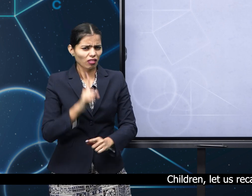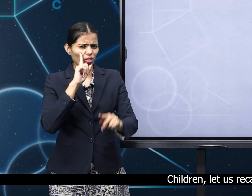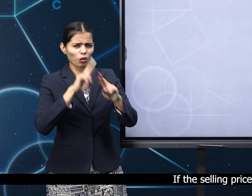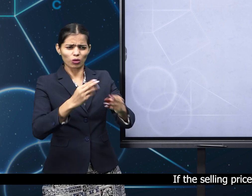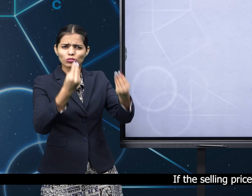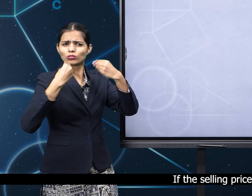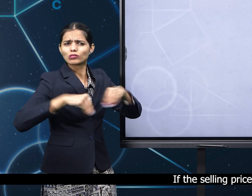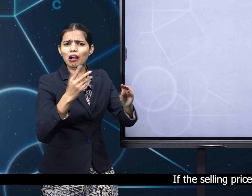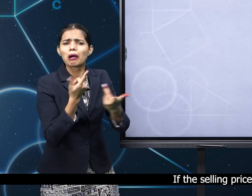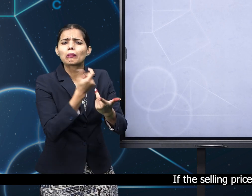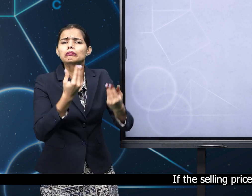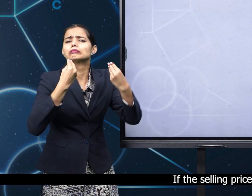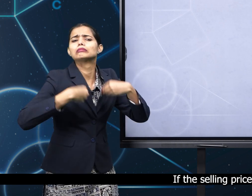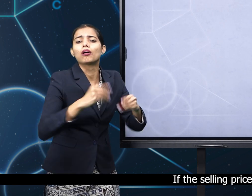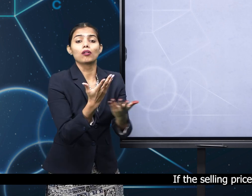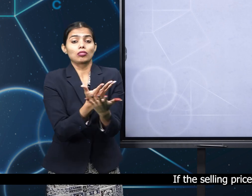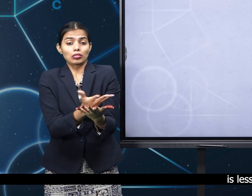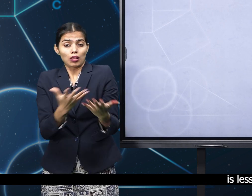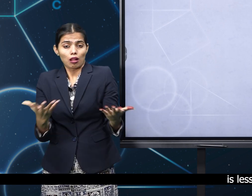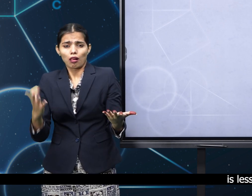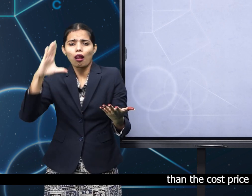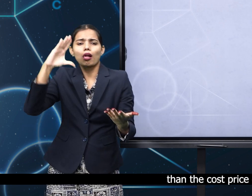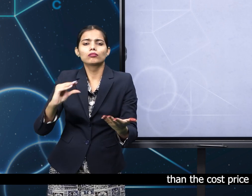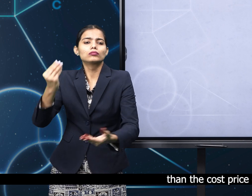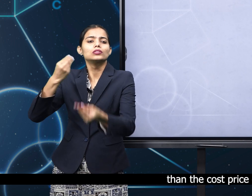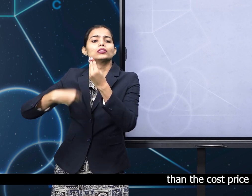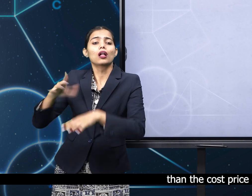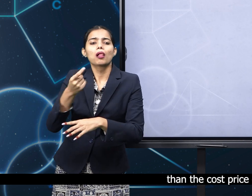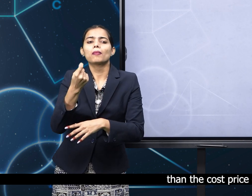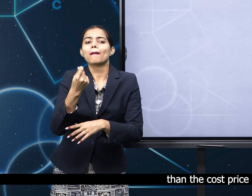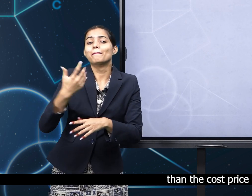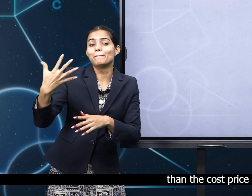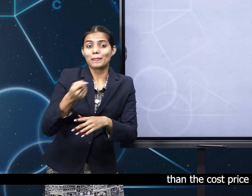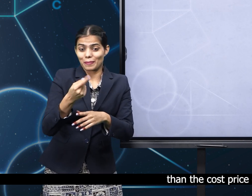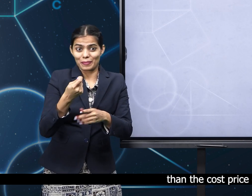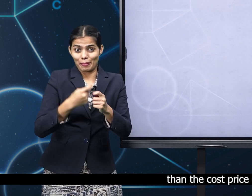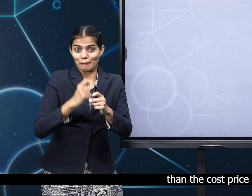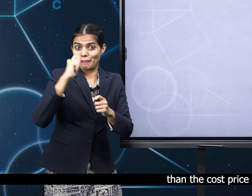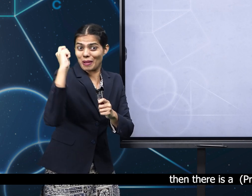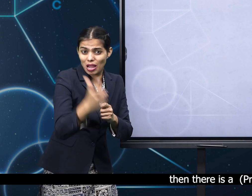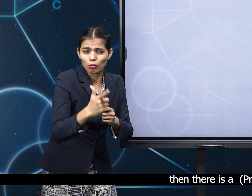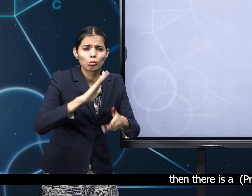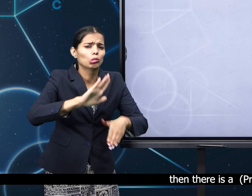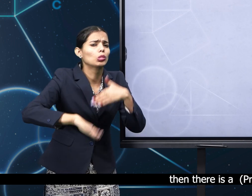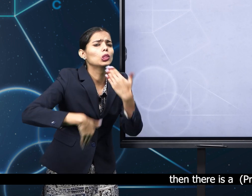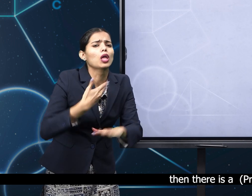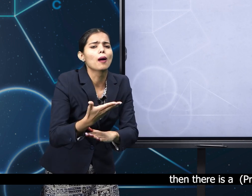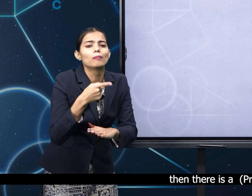If the selling price of an article is less than the cost price of the article, then there is profit or